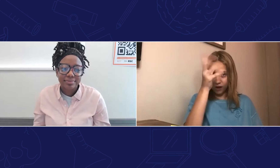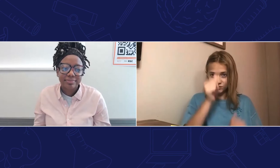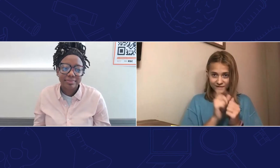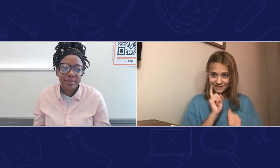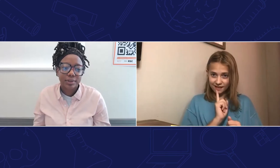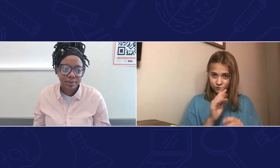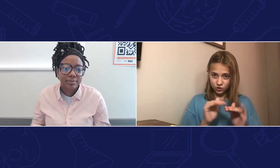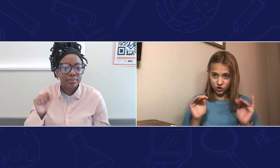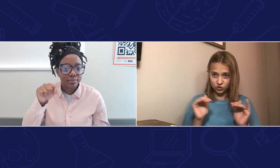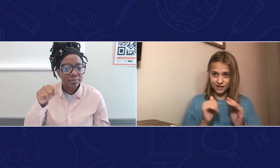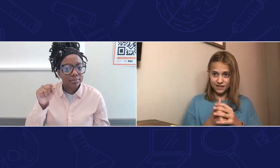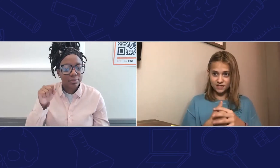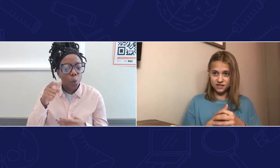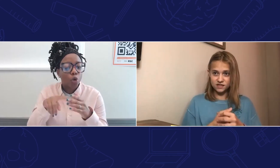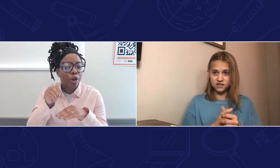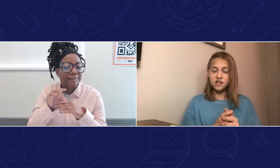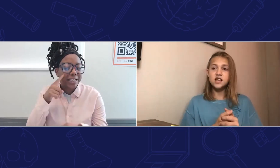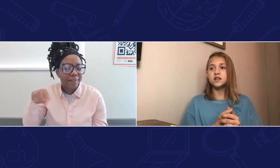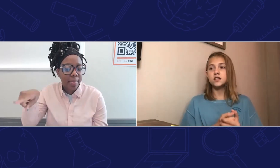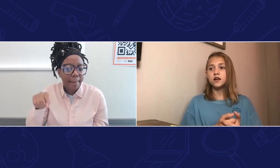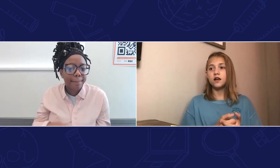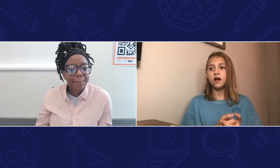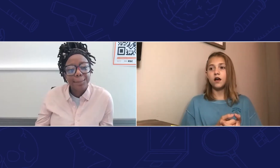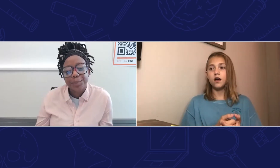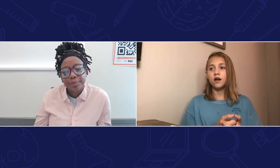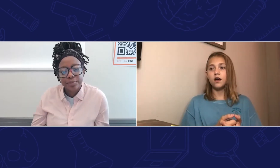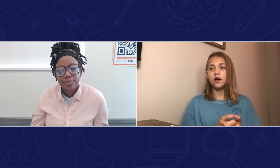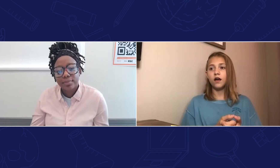Deaf parents with deaf children? Yes, what's your advice for them?